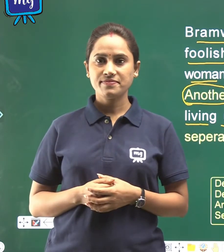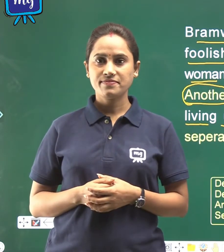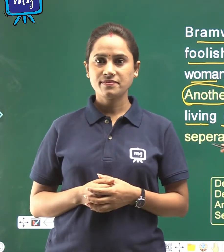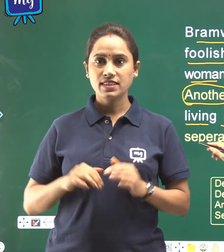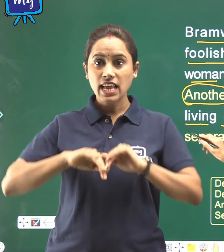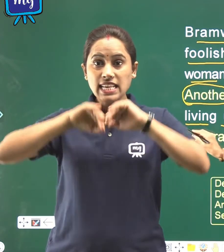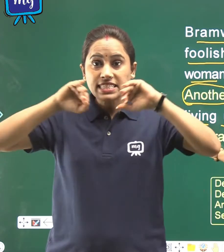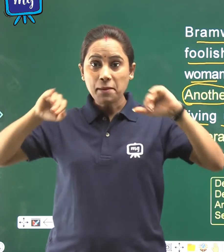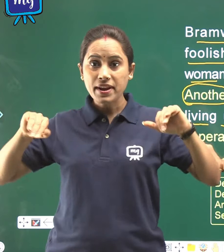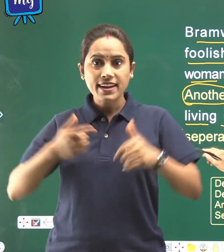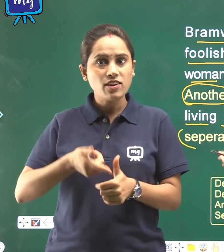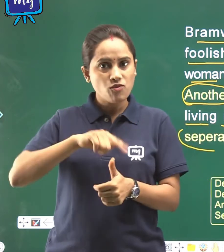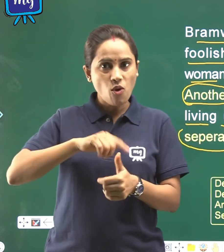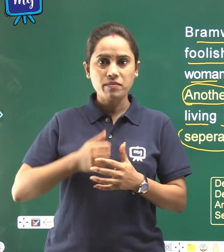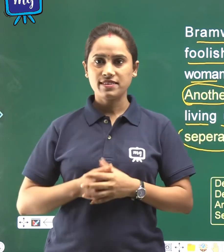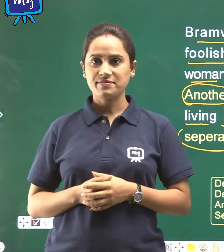separated from